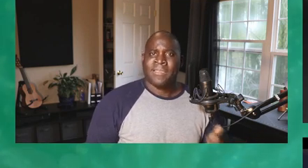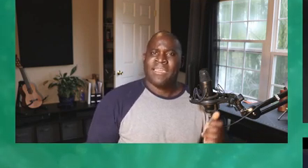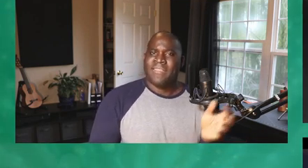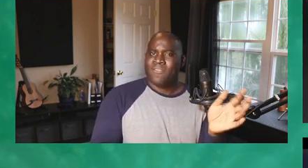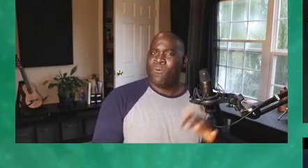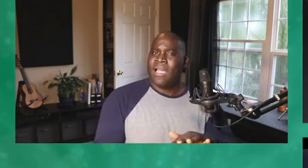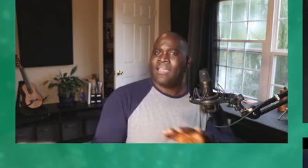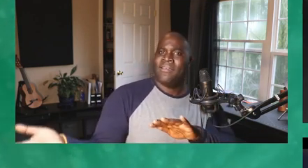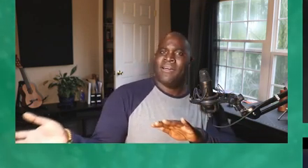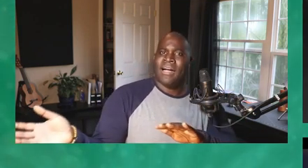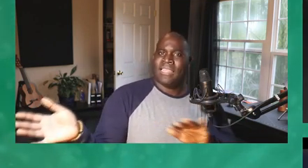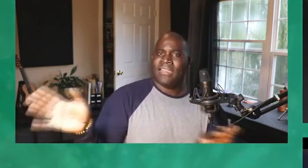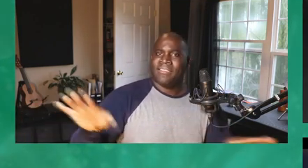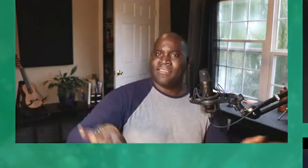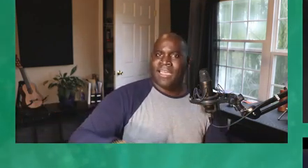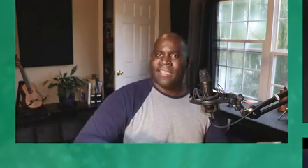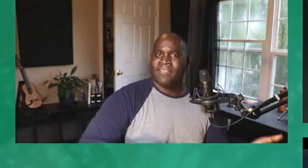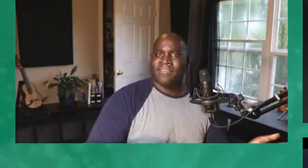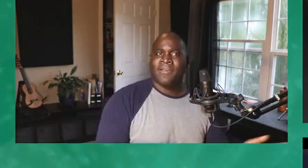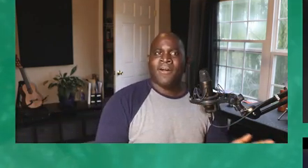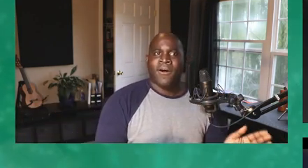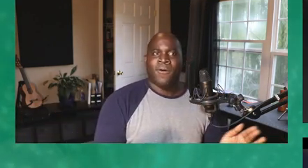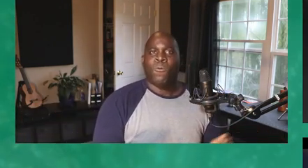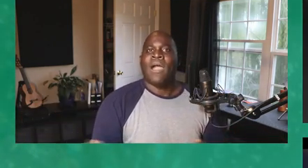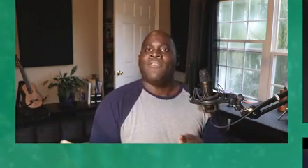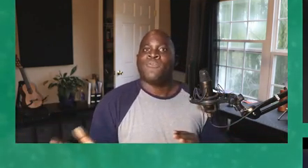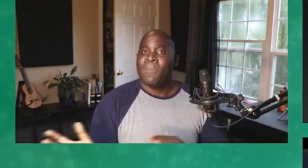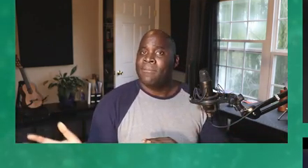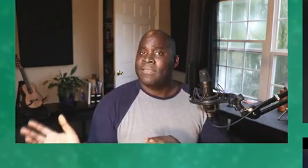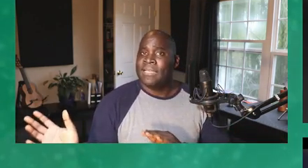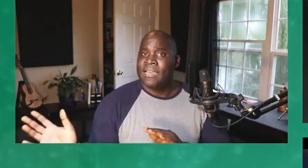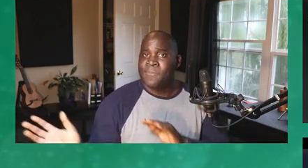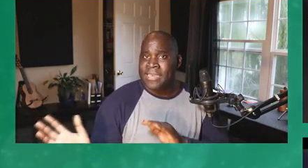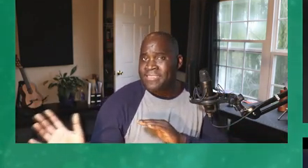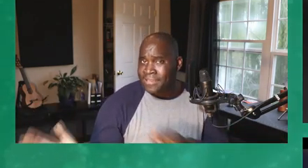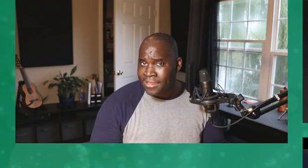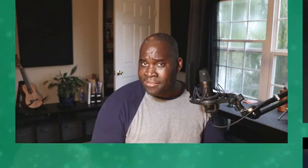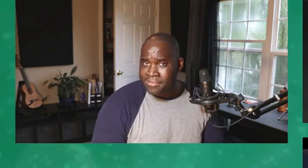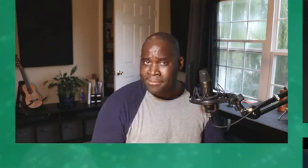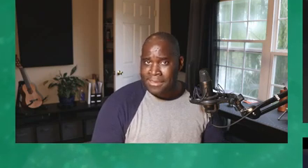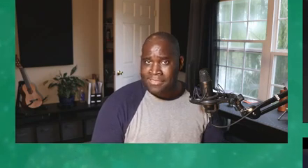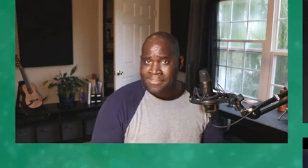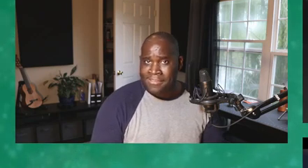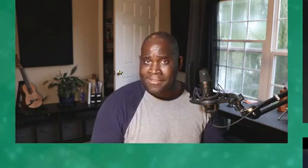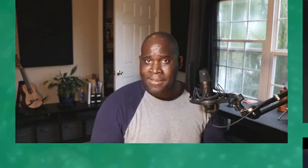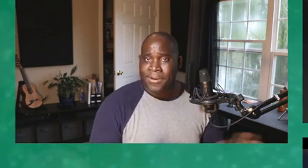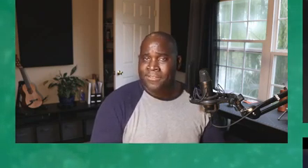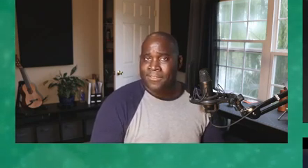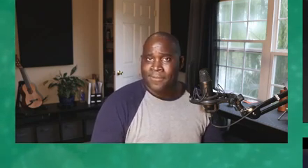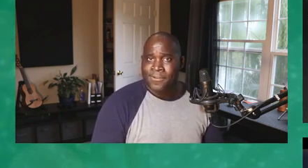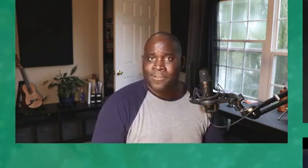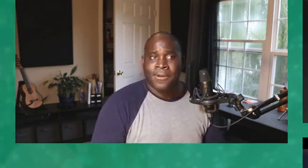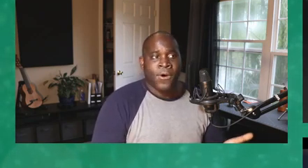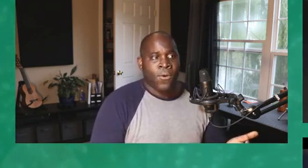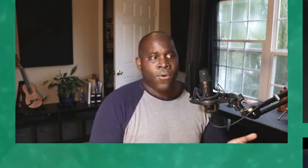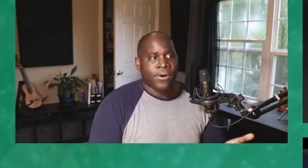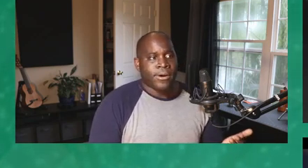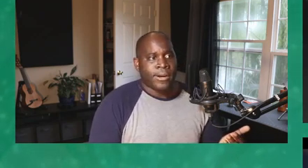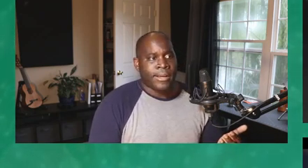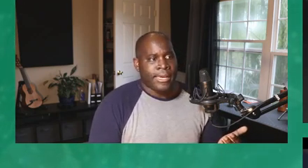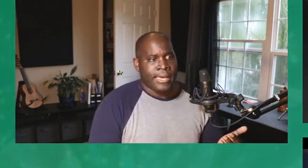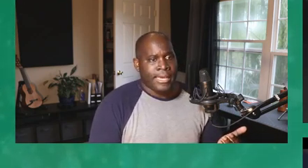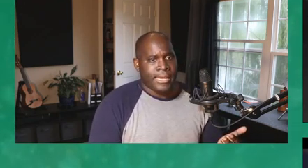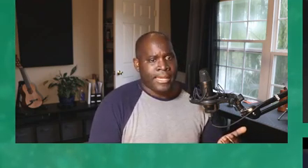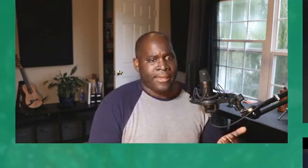season, and that's why a lot of the signs, why there's probably not as many signs in this season compared to the first,